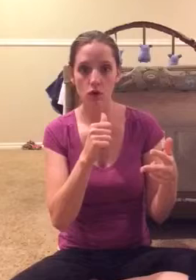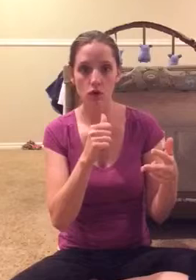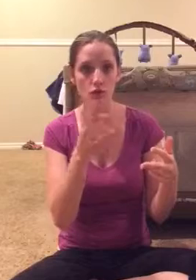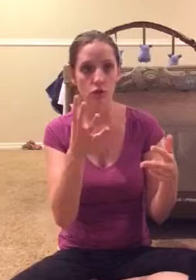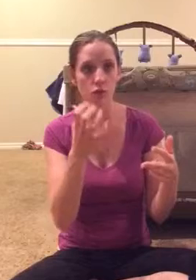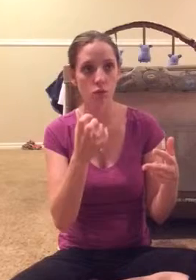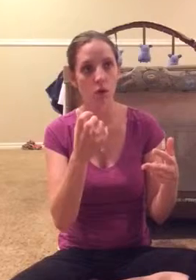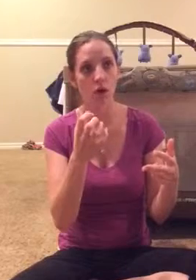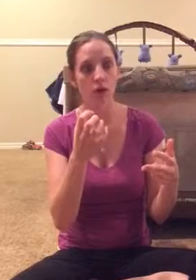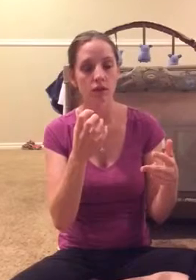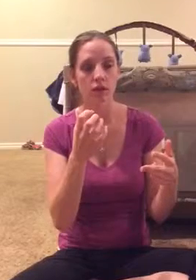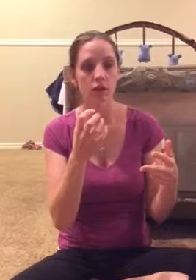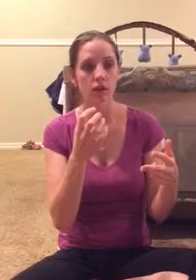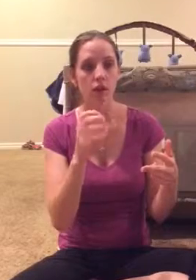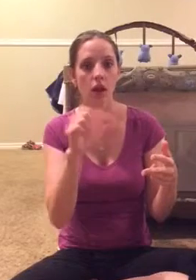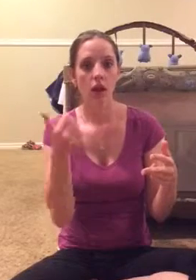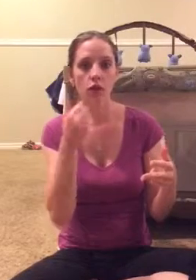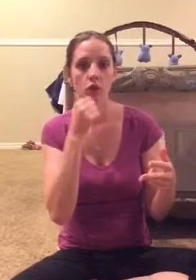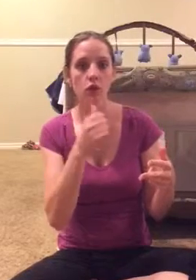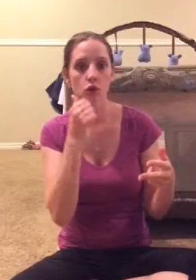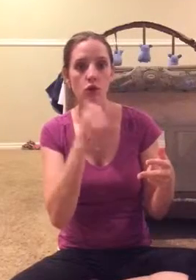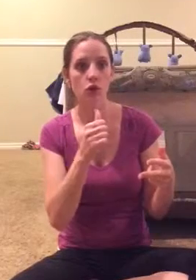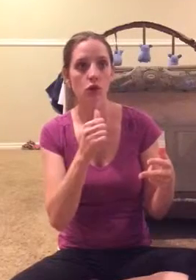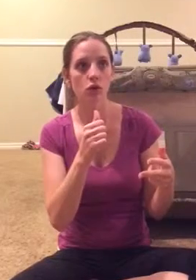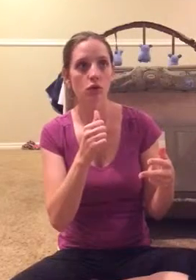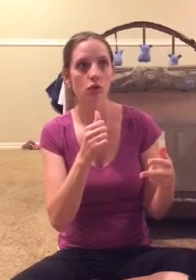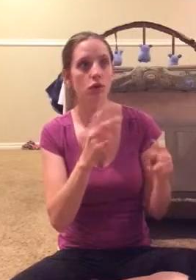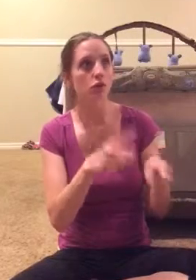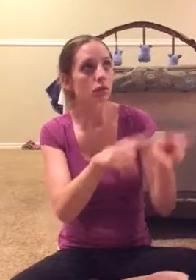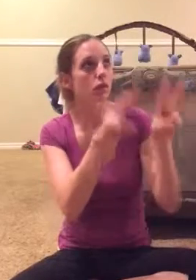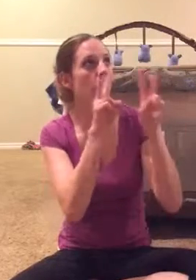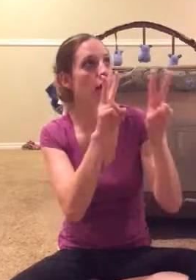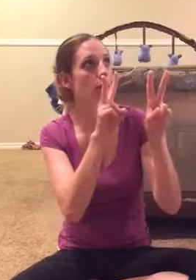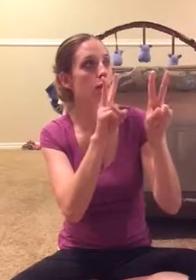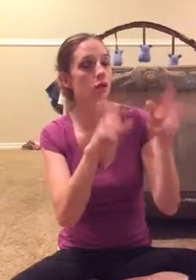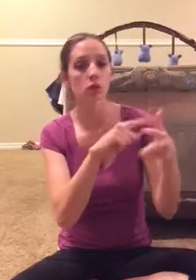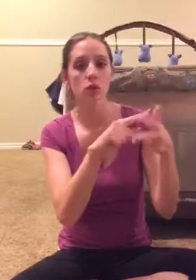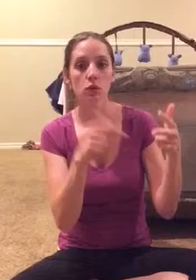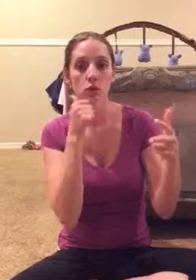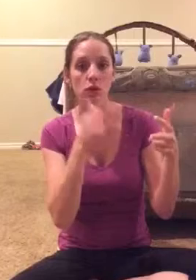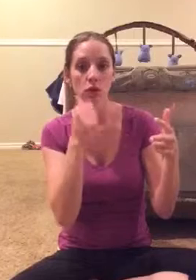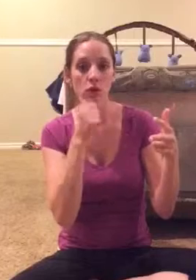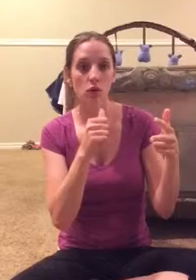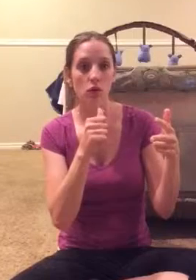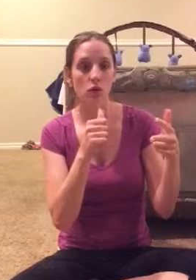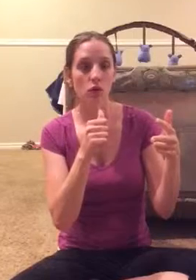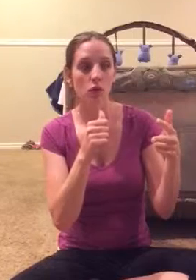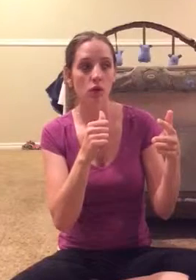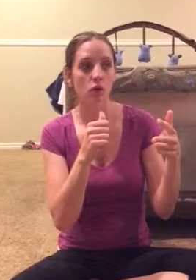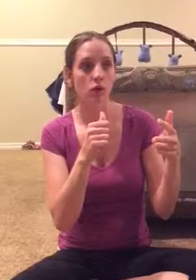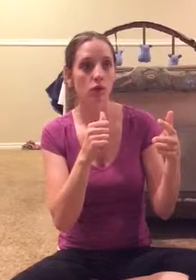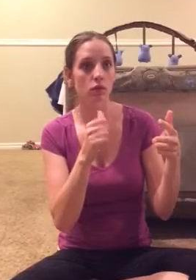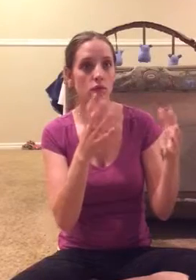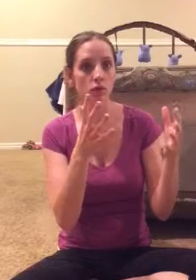They're the kind of girls everyone wanted to be friends with. I never heard them say anything ill